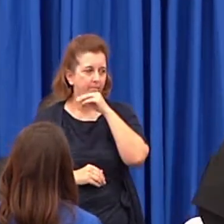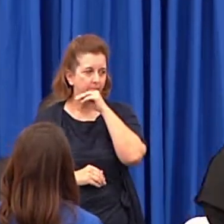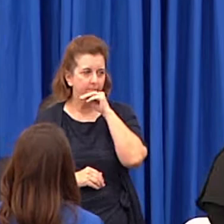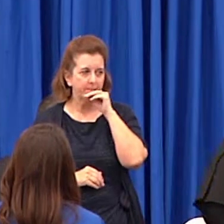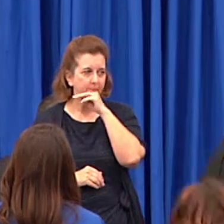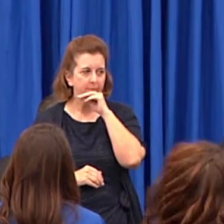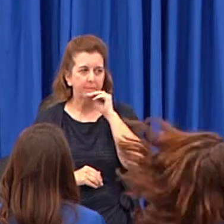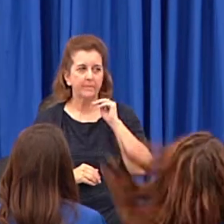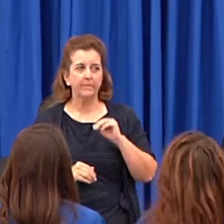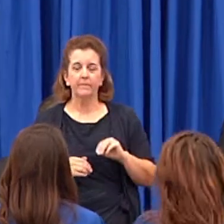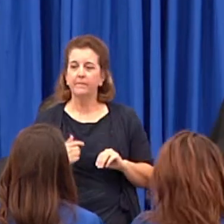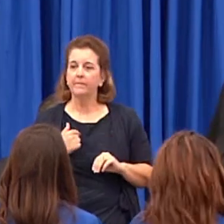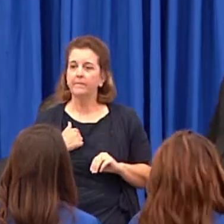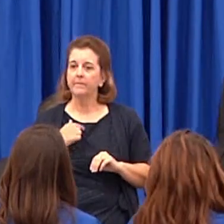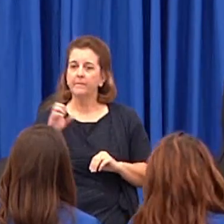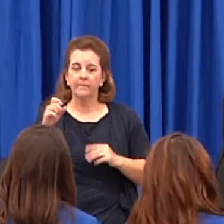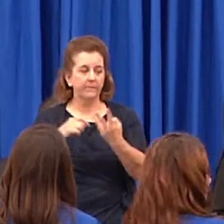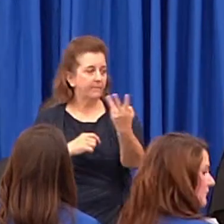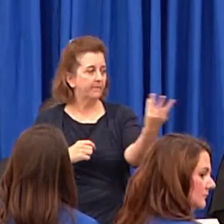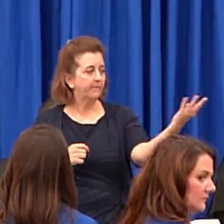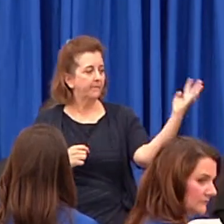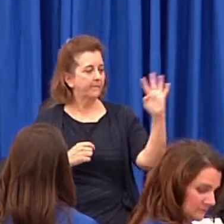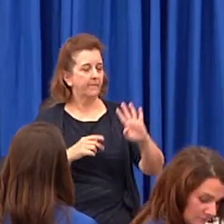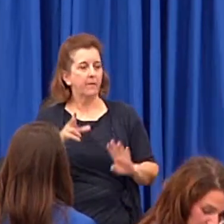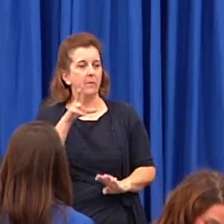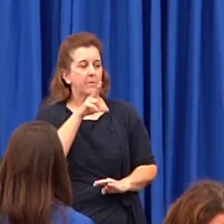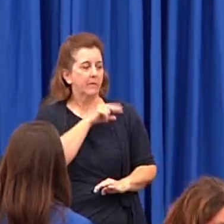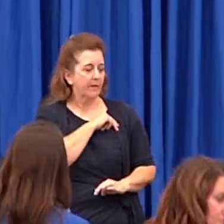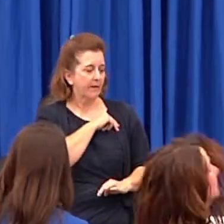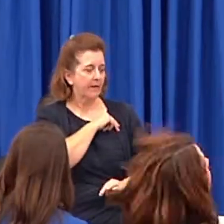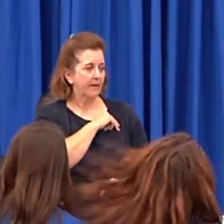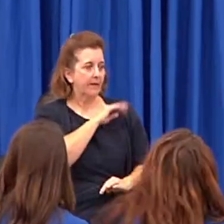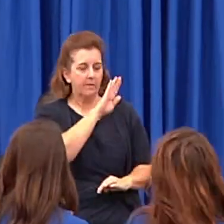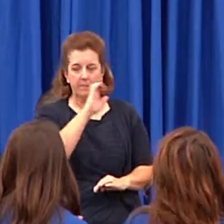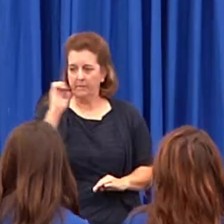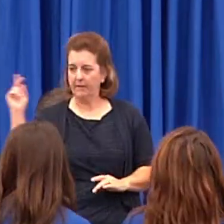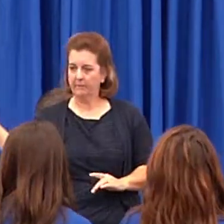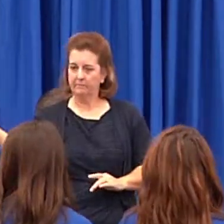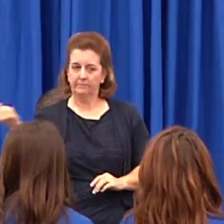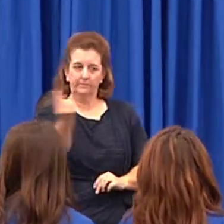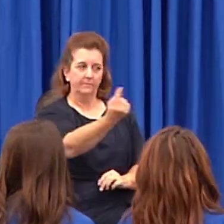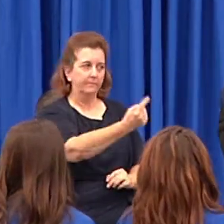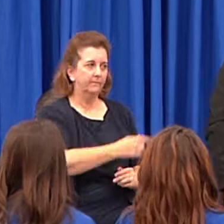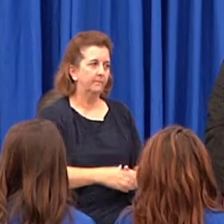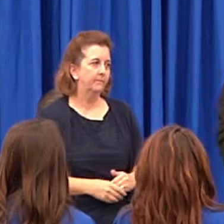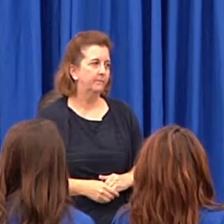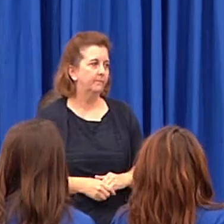As I call your name, please come forward for your pinning, and then you may return to your seat.